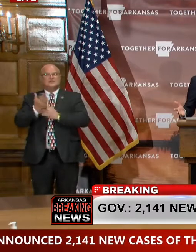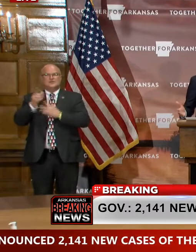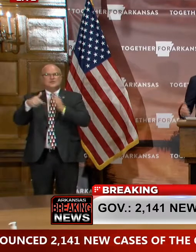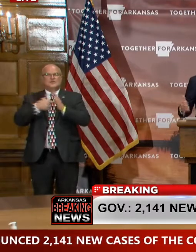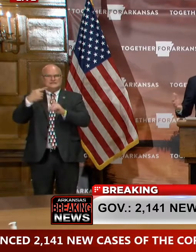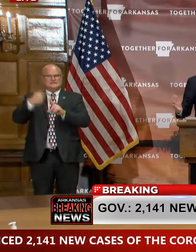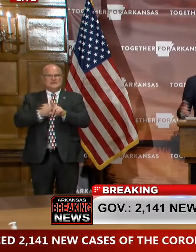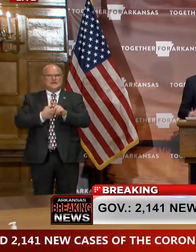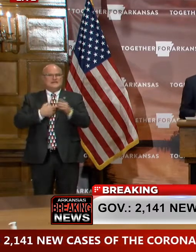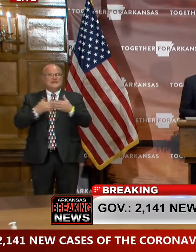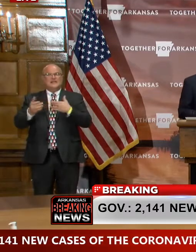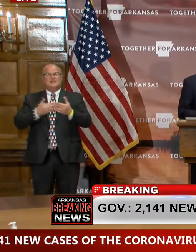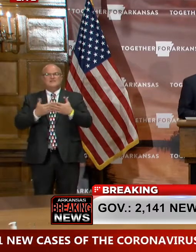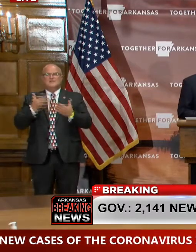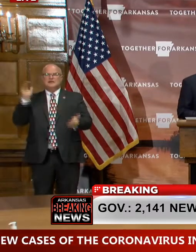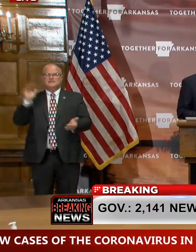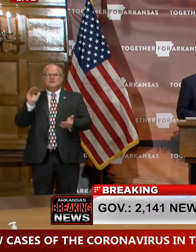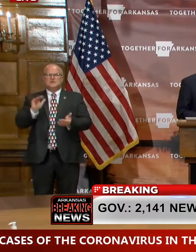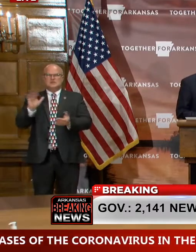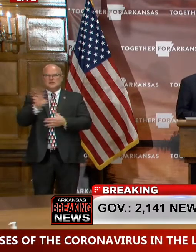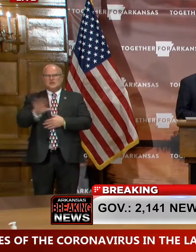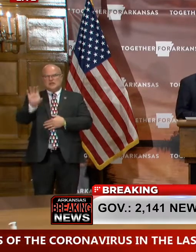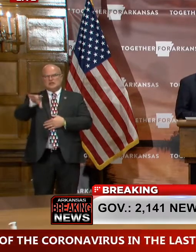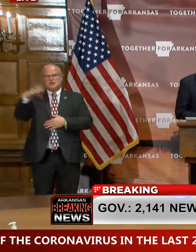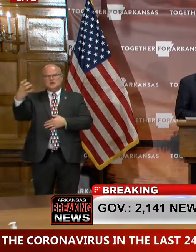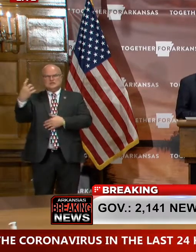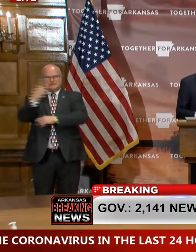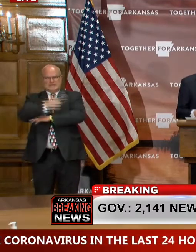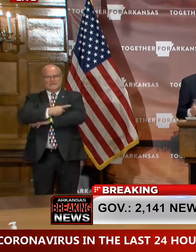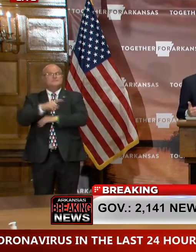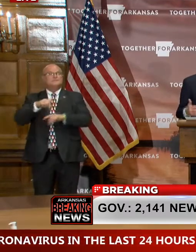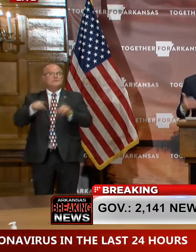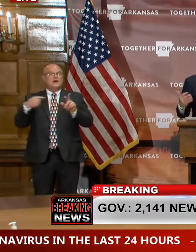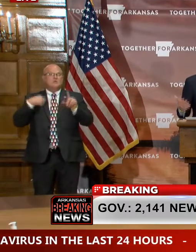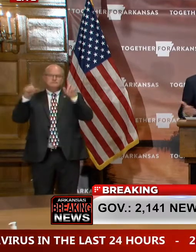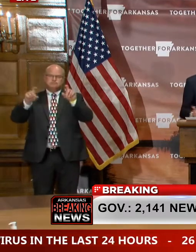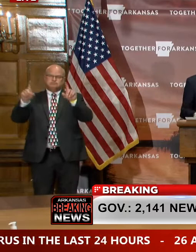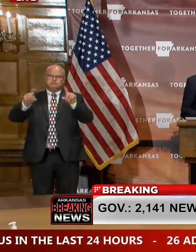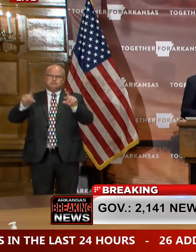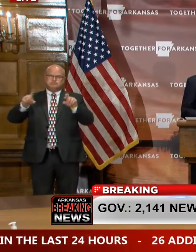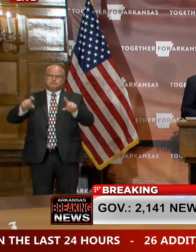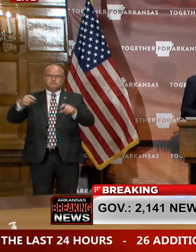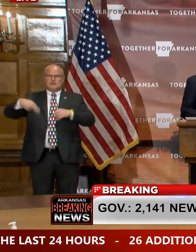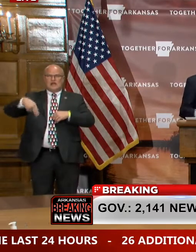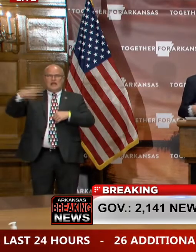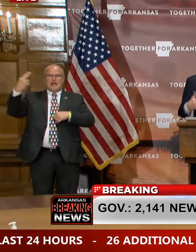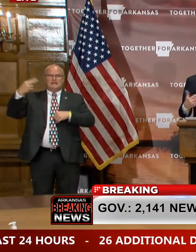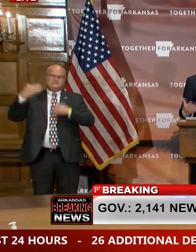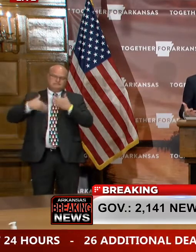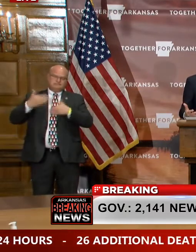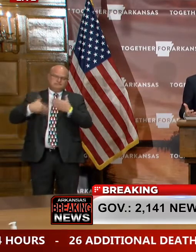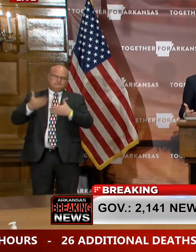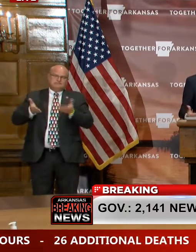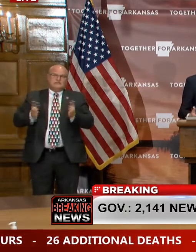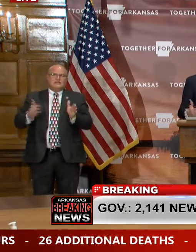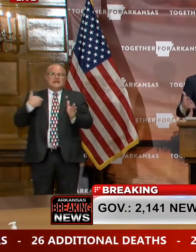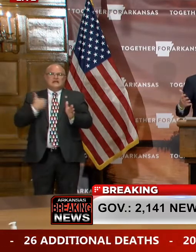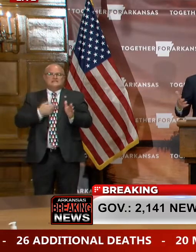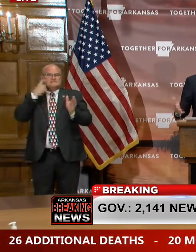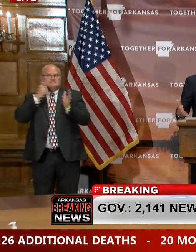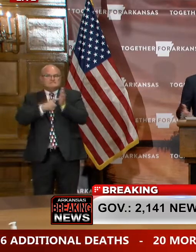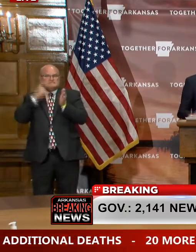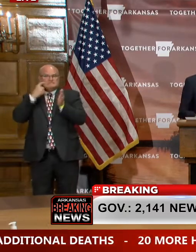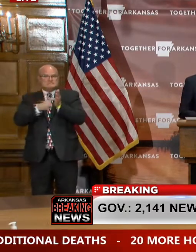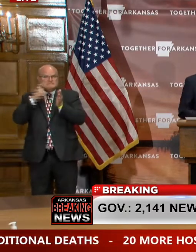course of the month, even though it might slow down a little bit around Christmas. And so we're testing at a very, very high rate, which allows us to